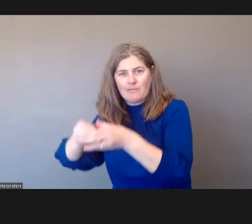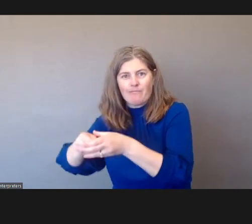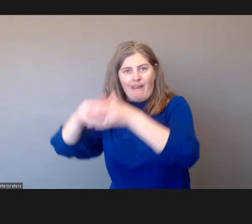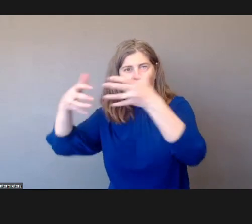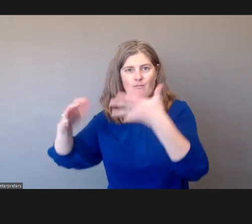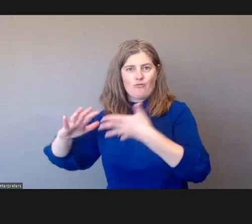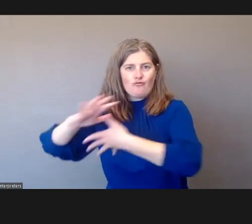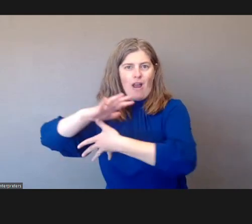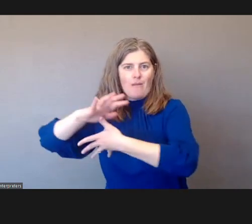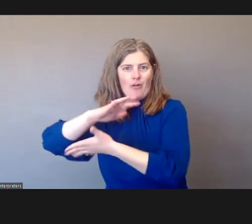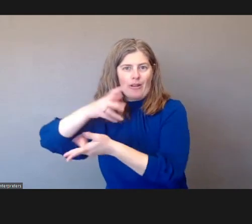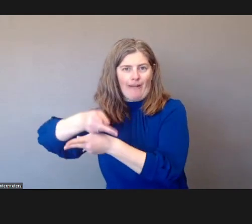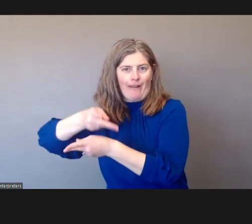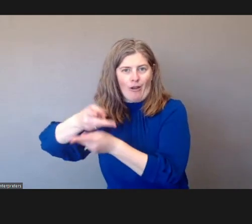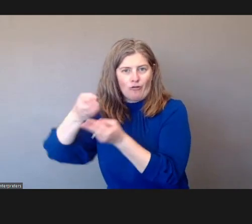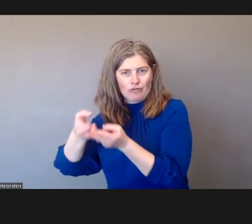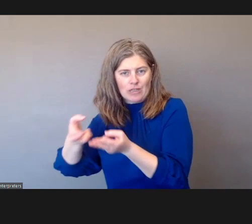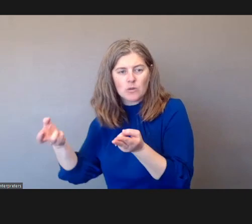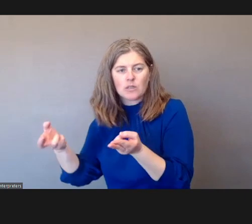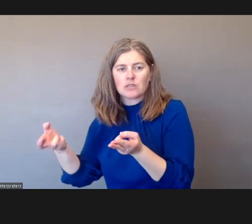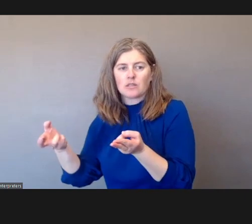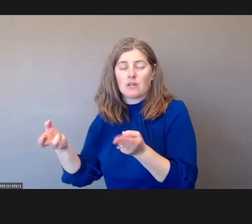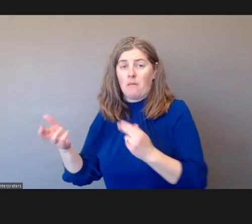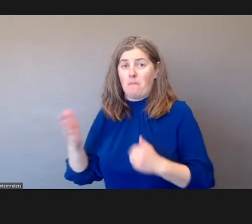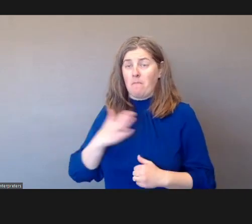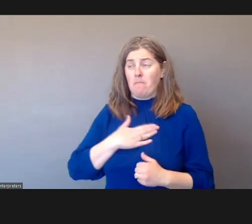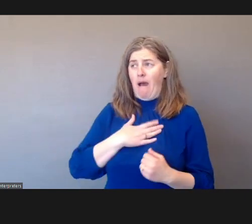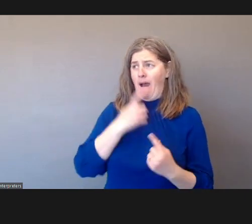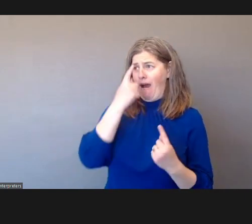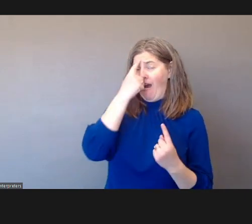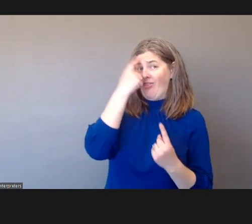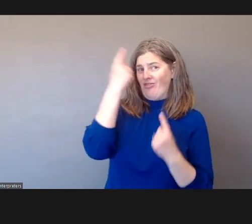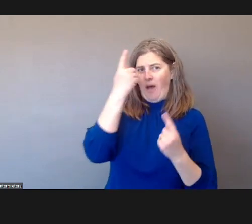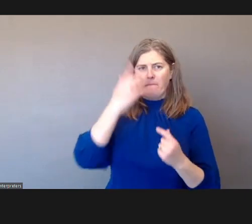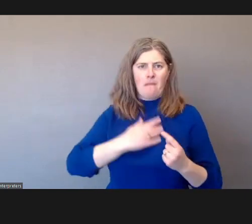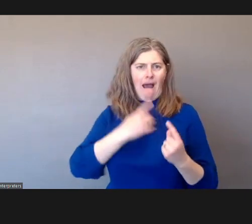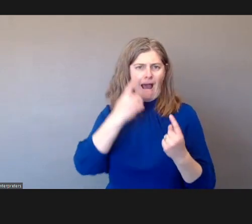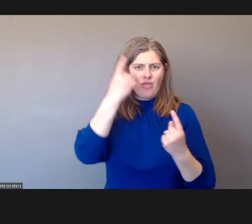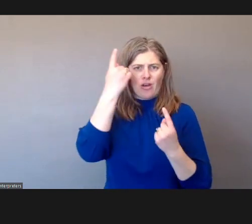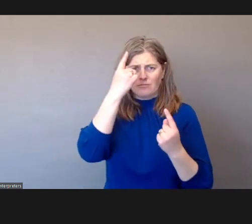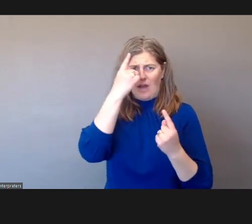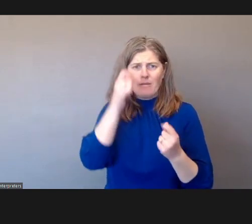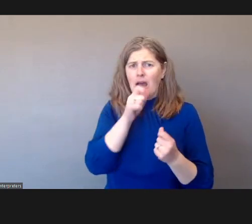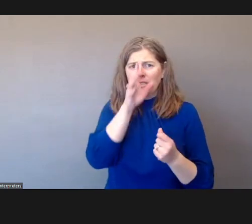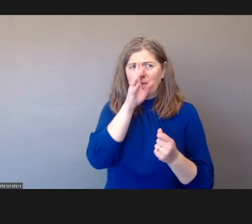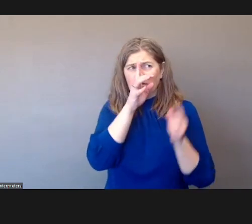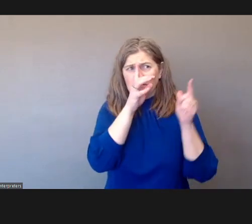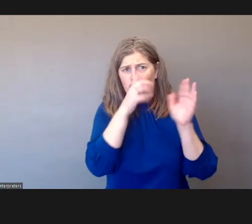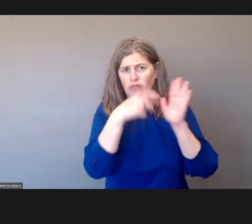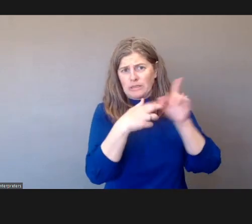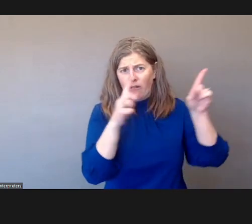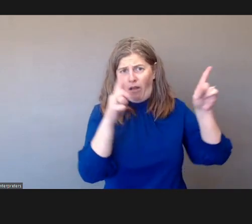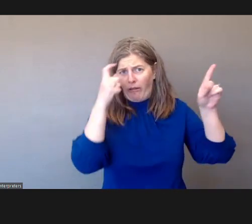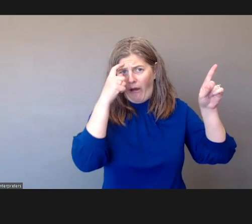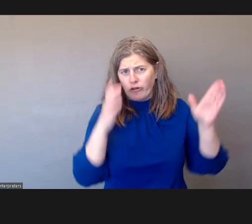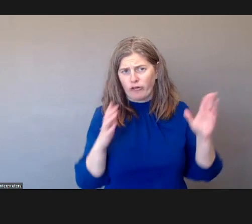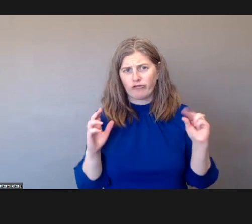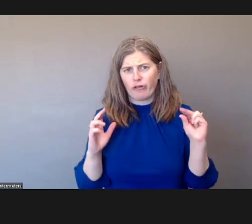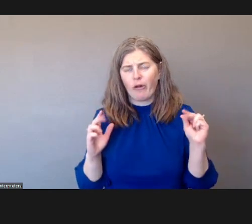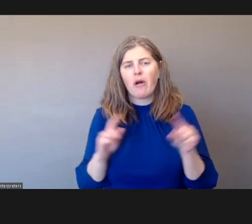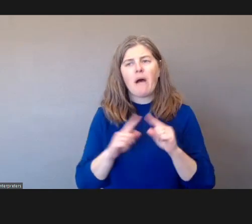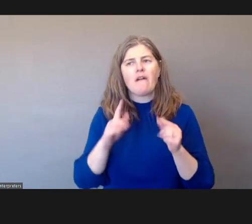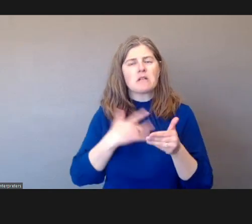care resources. And by my way of thinking, it's just my way of thinking. I'm not speaking for the governor or anyone else, but I think the next step